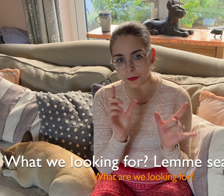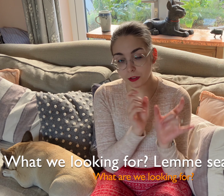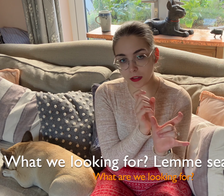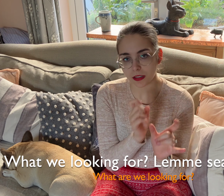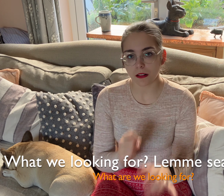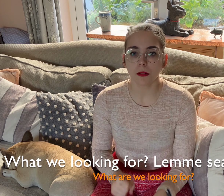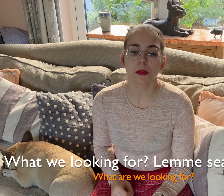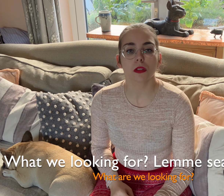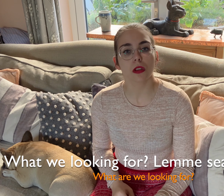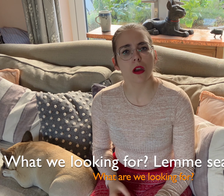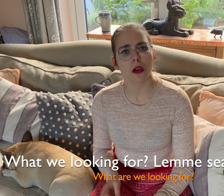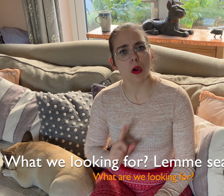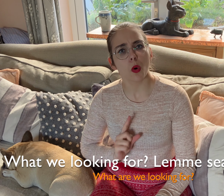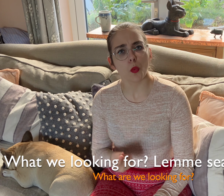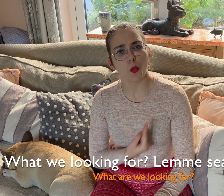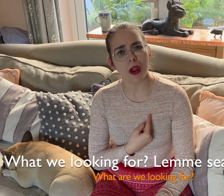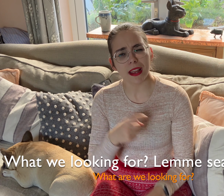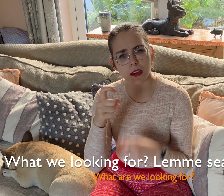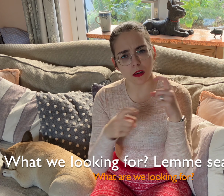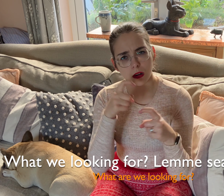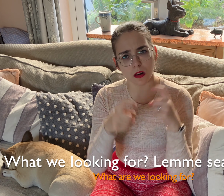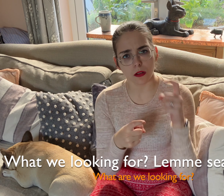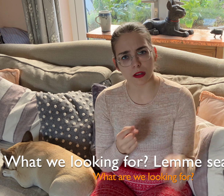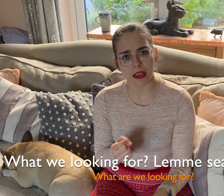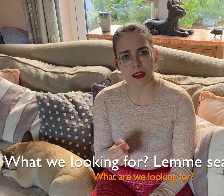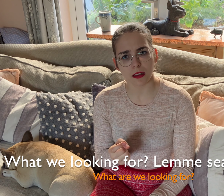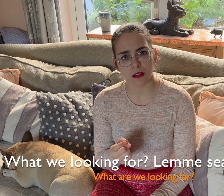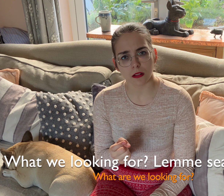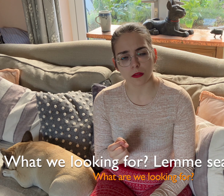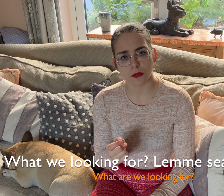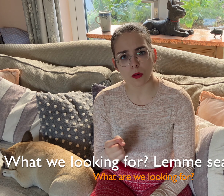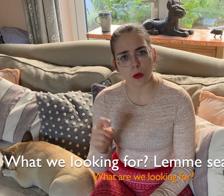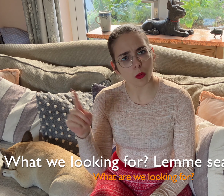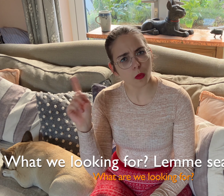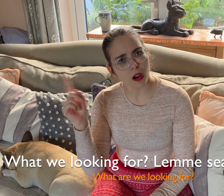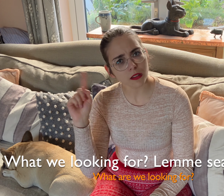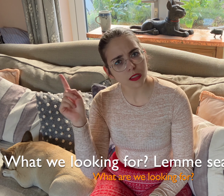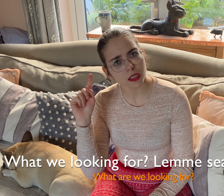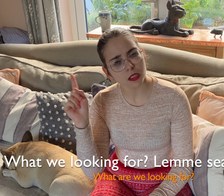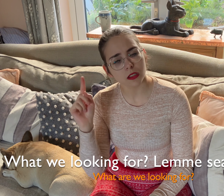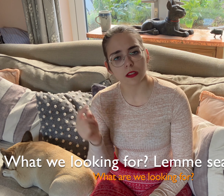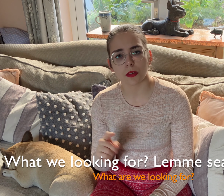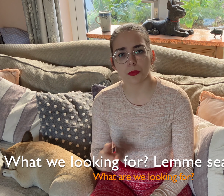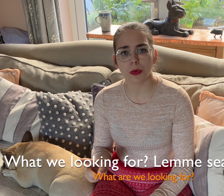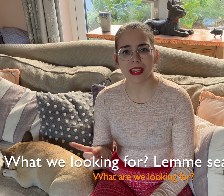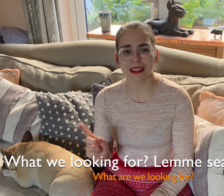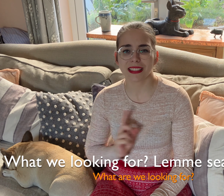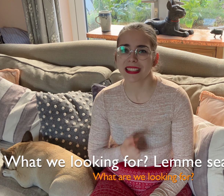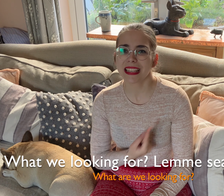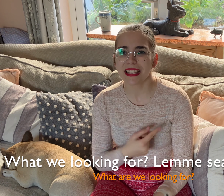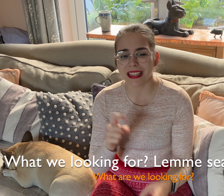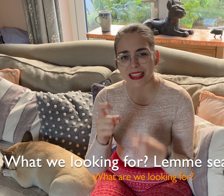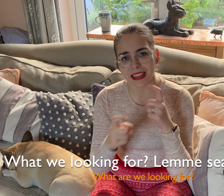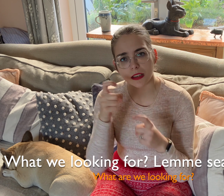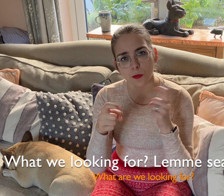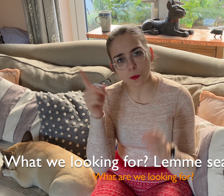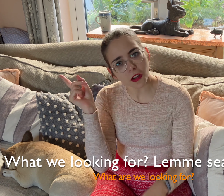first half. So we're looking for what? So we're seeking what?